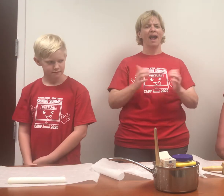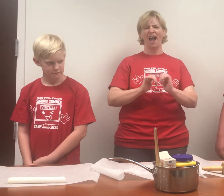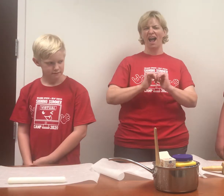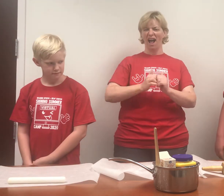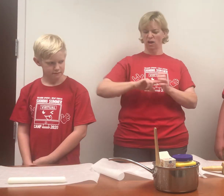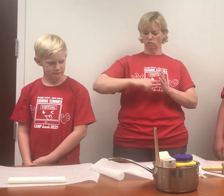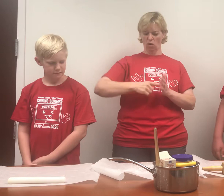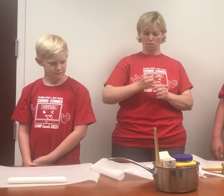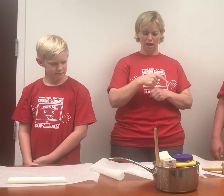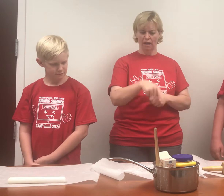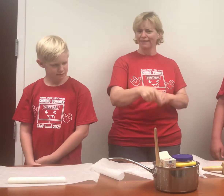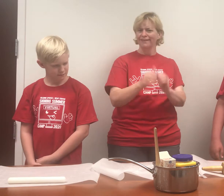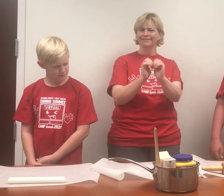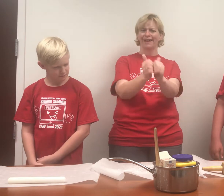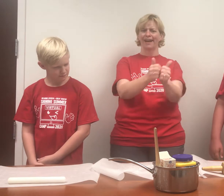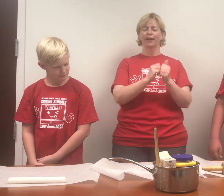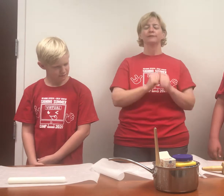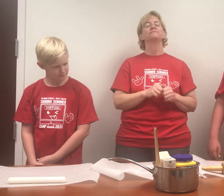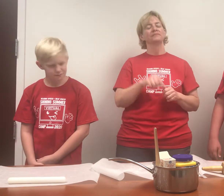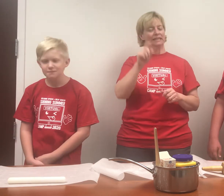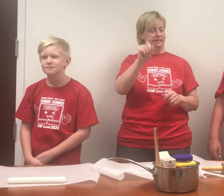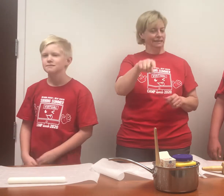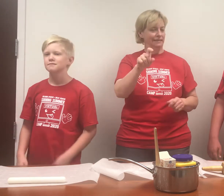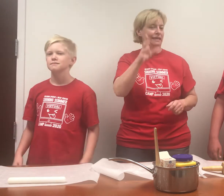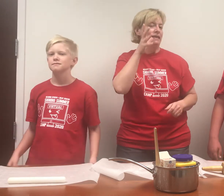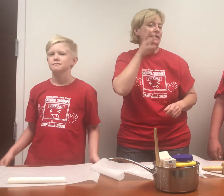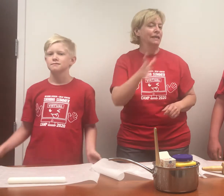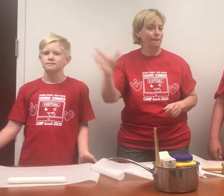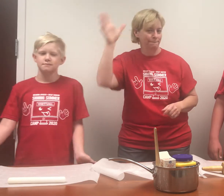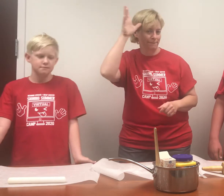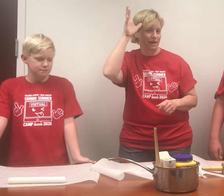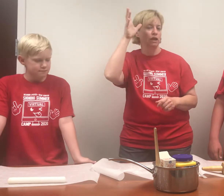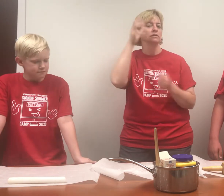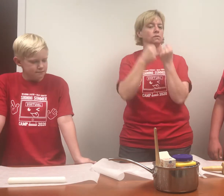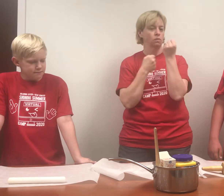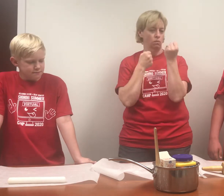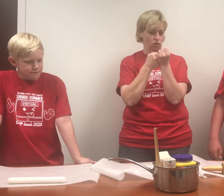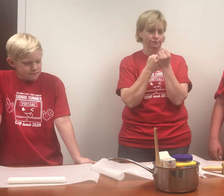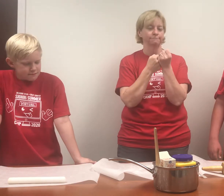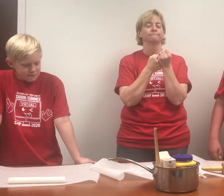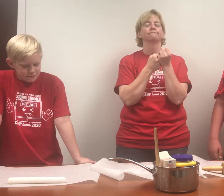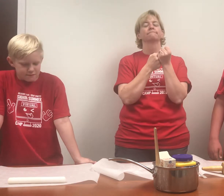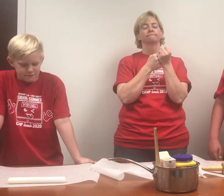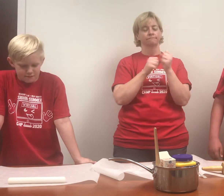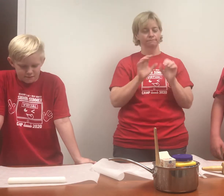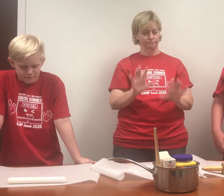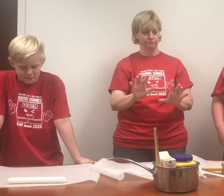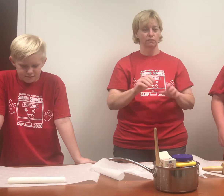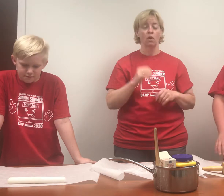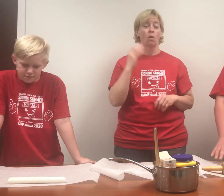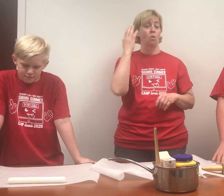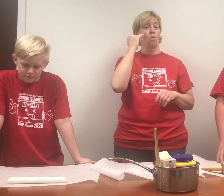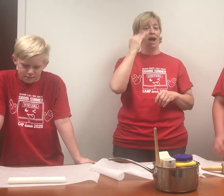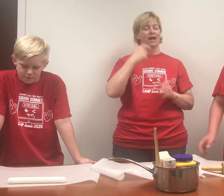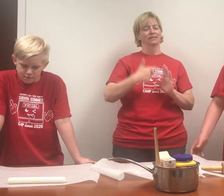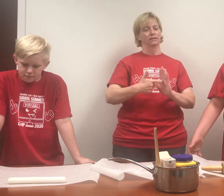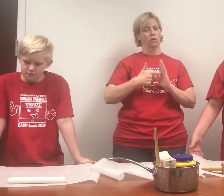want. So I'm going to show you how to make this. So first off, you need